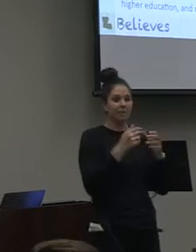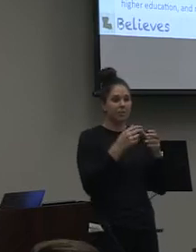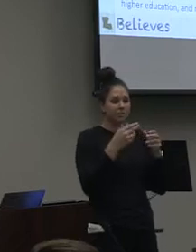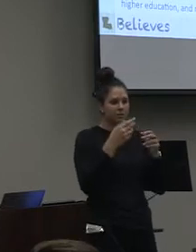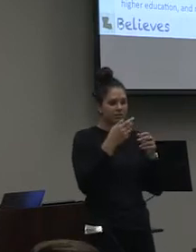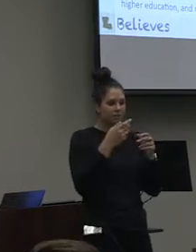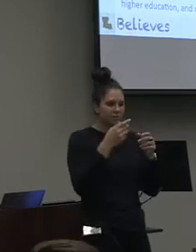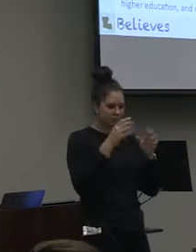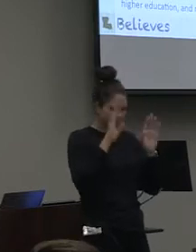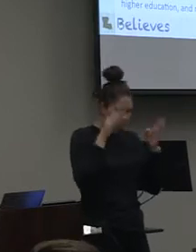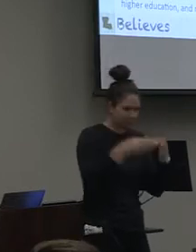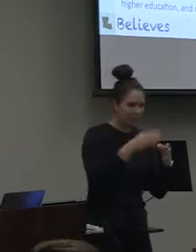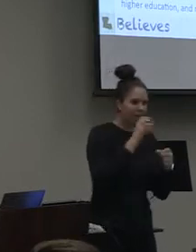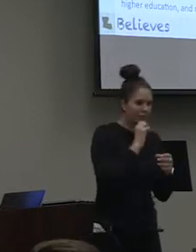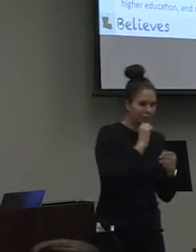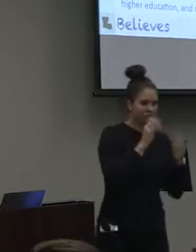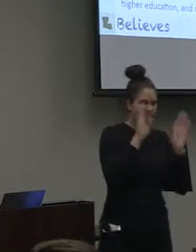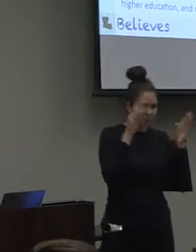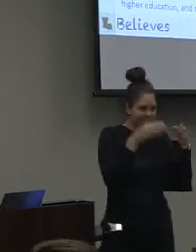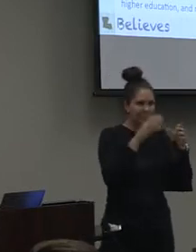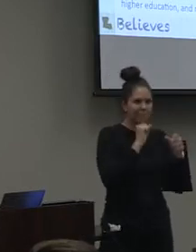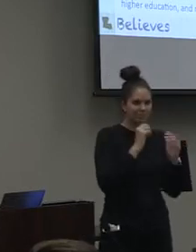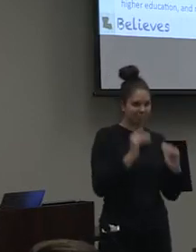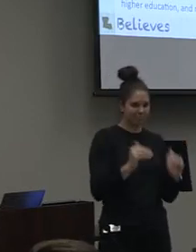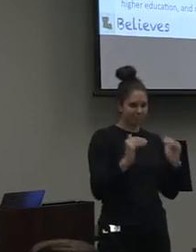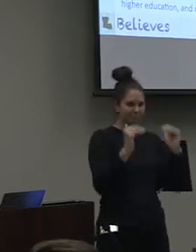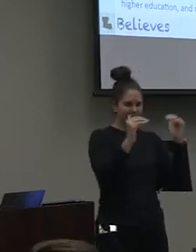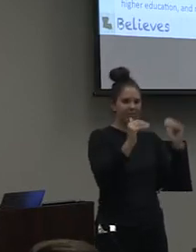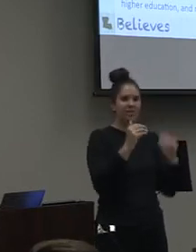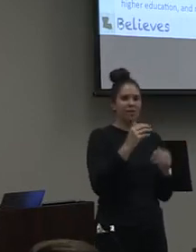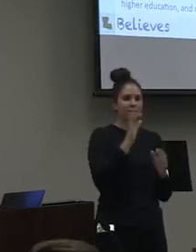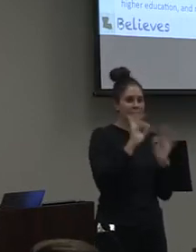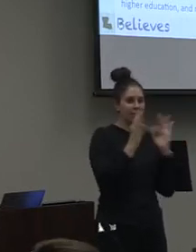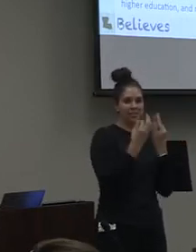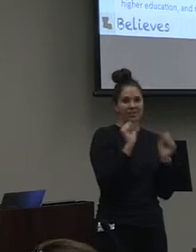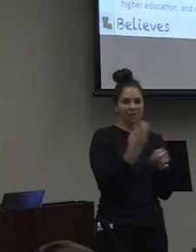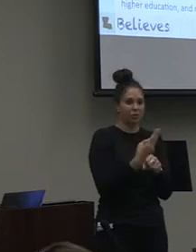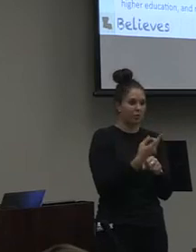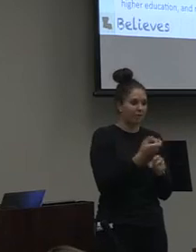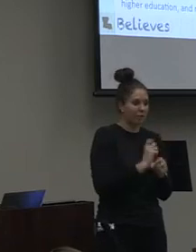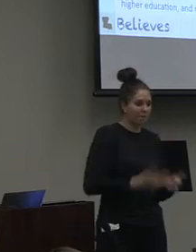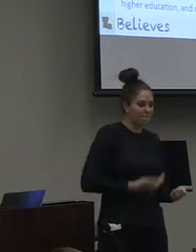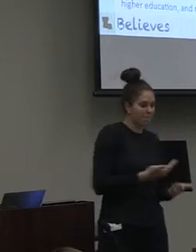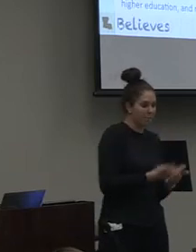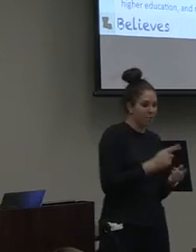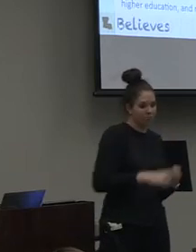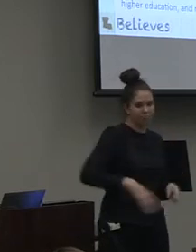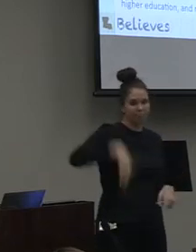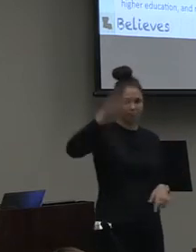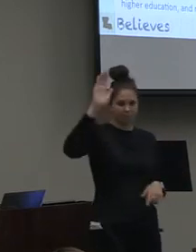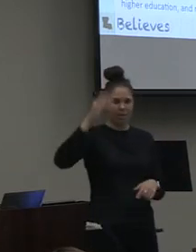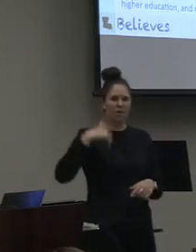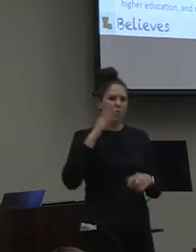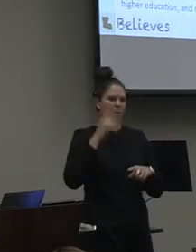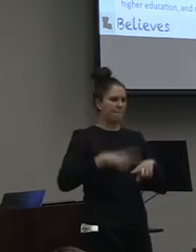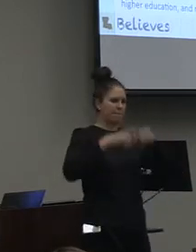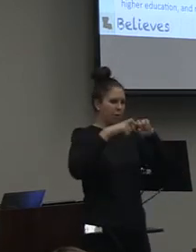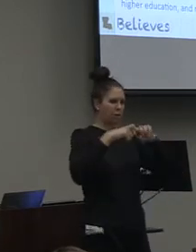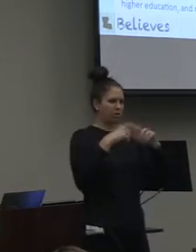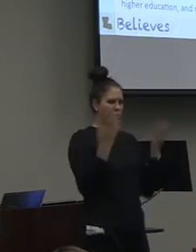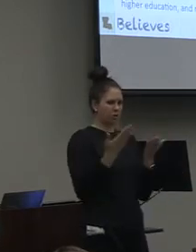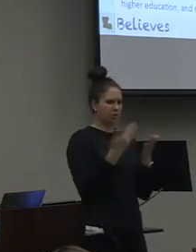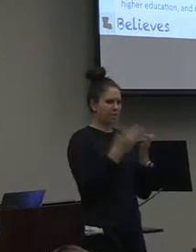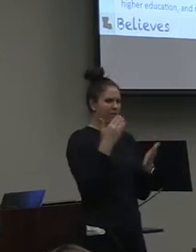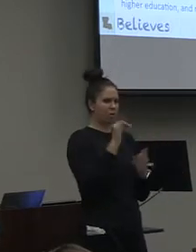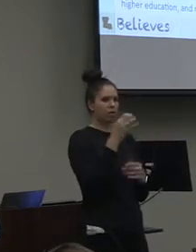age that families can use all the way from birth and up. So I'm going to pause right here